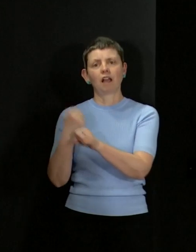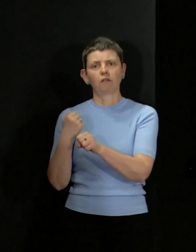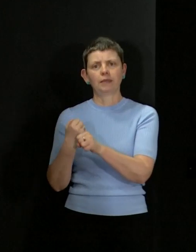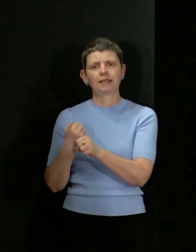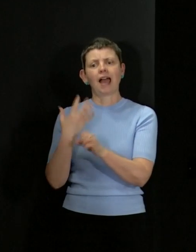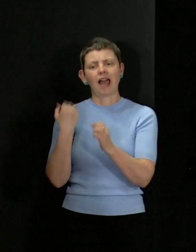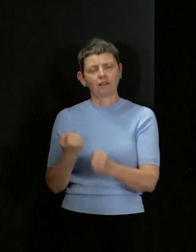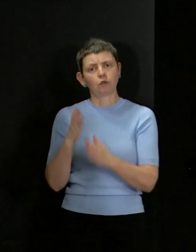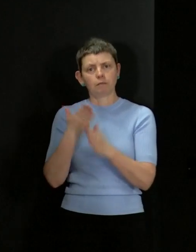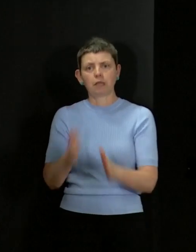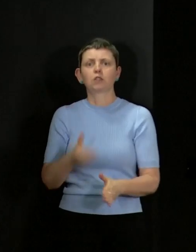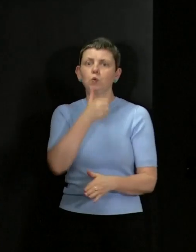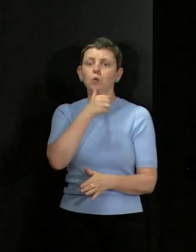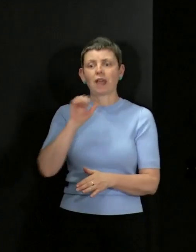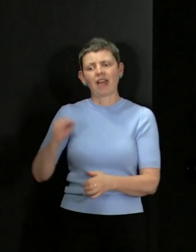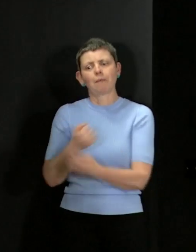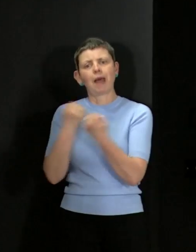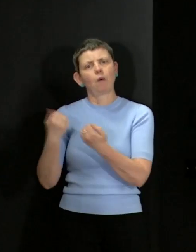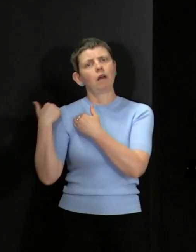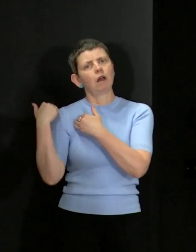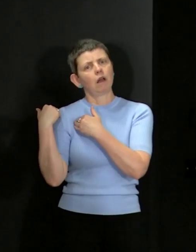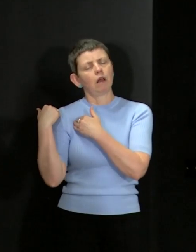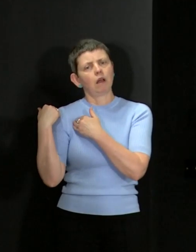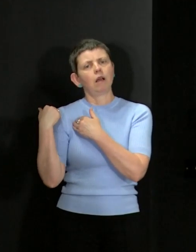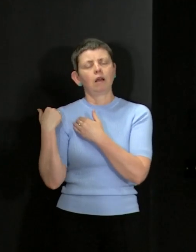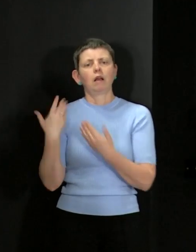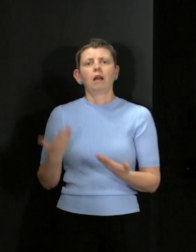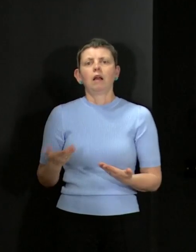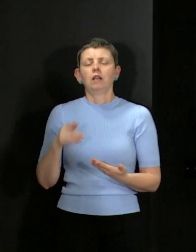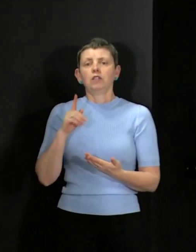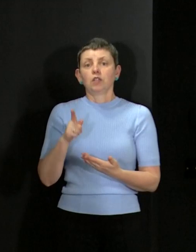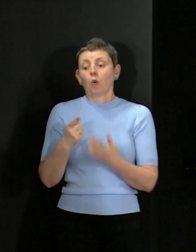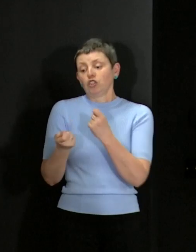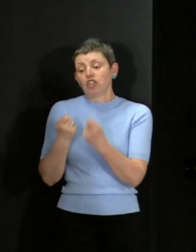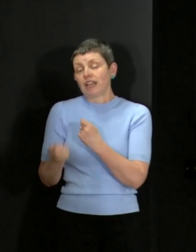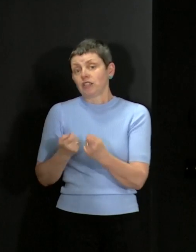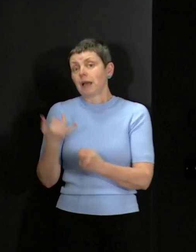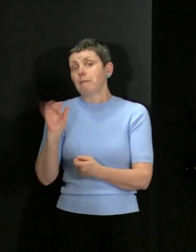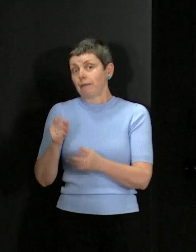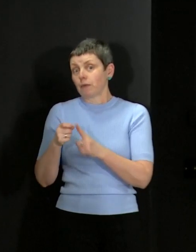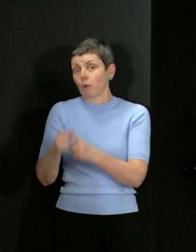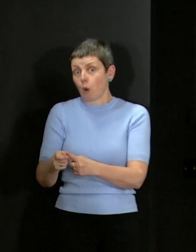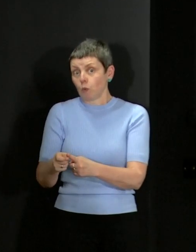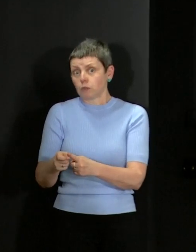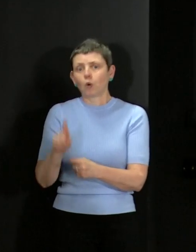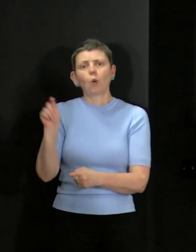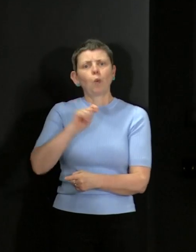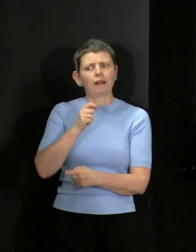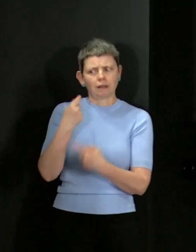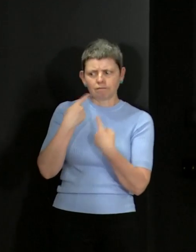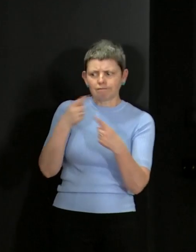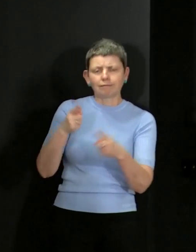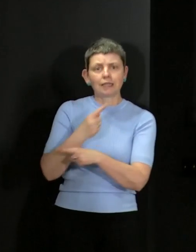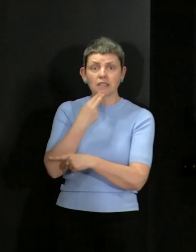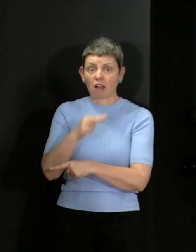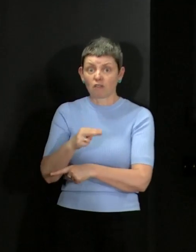powers responsibly. The job retention scheme was welcomed, but the changes that might be proposed, and we'll hear later on this afternoon, could cause